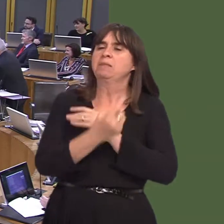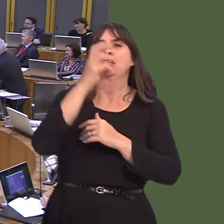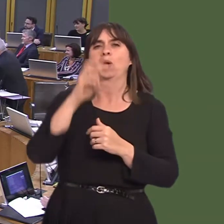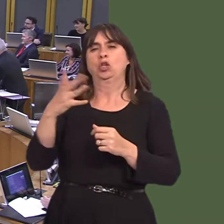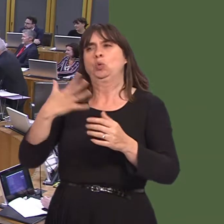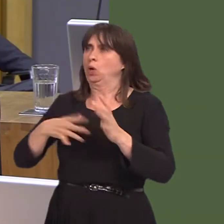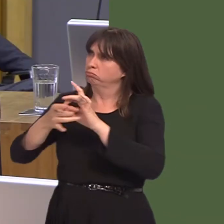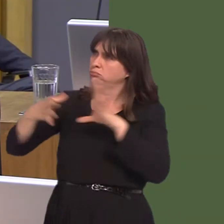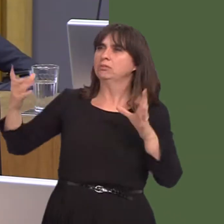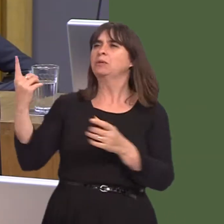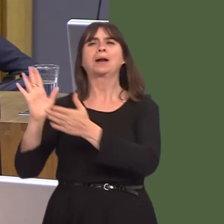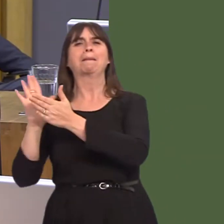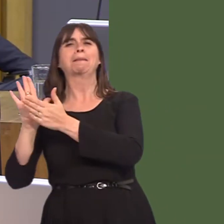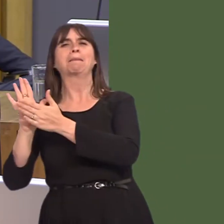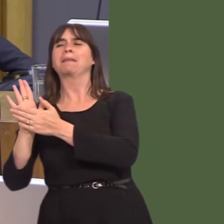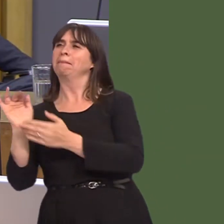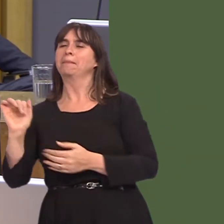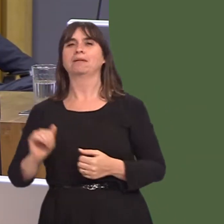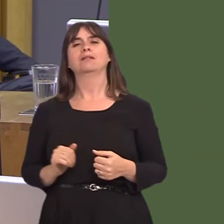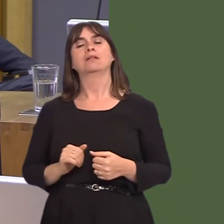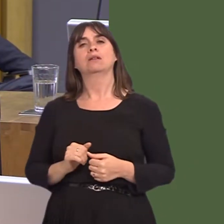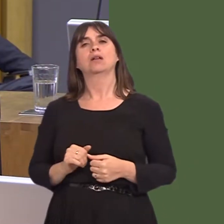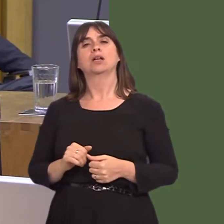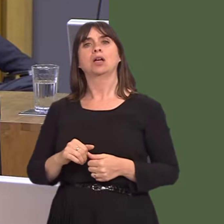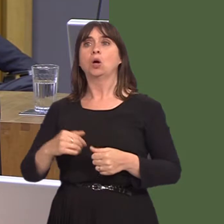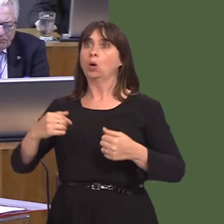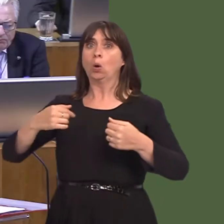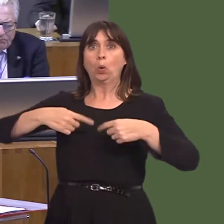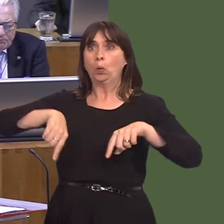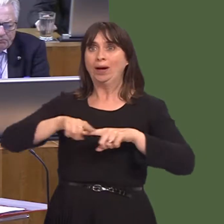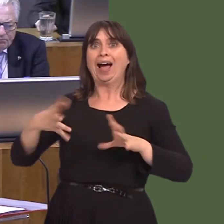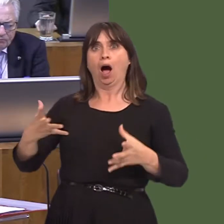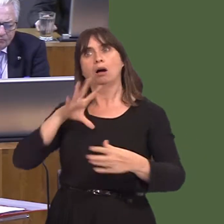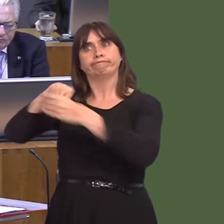is that we are recipients of